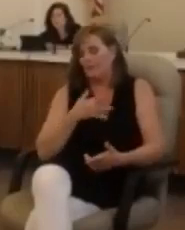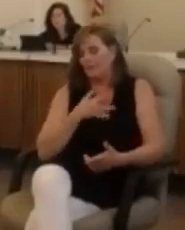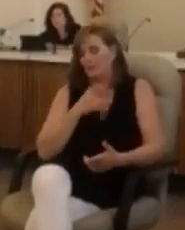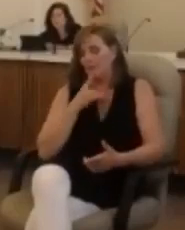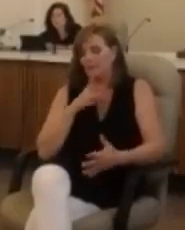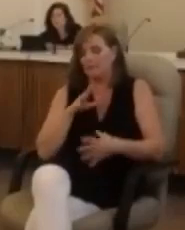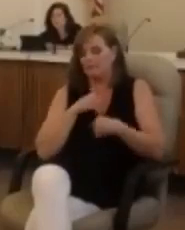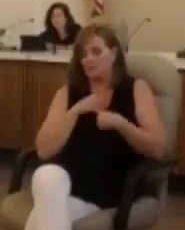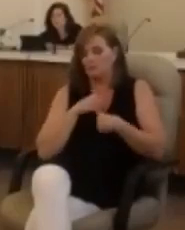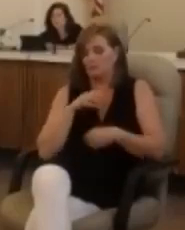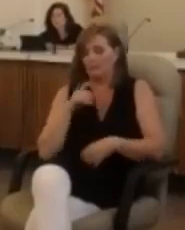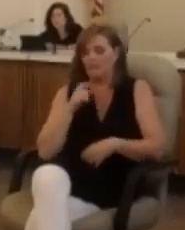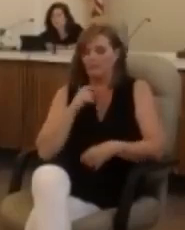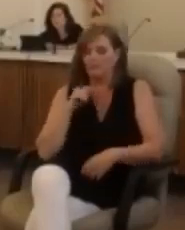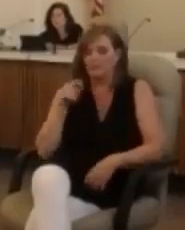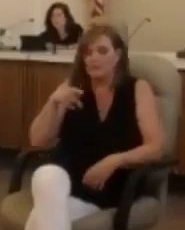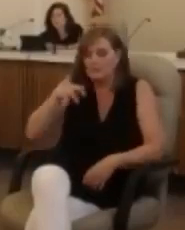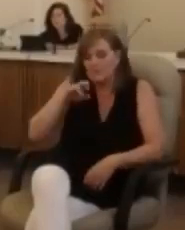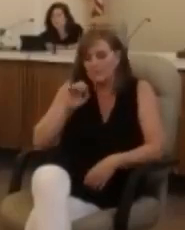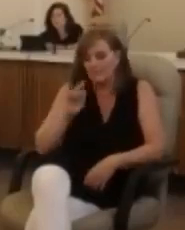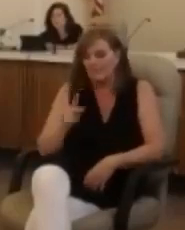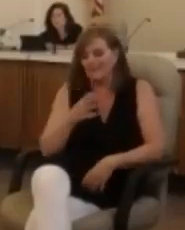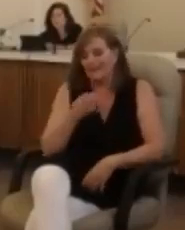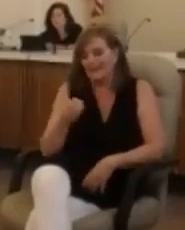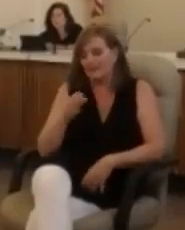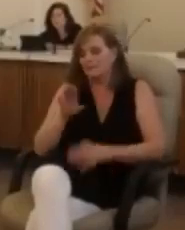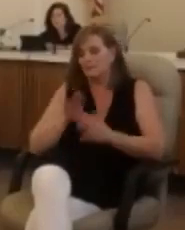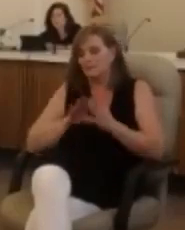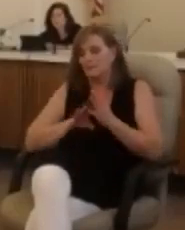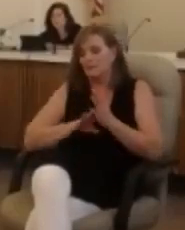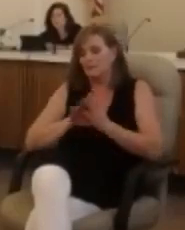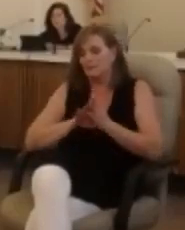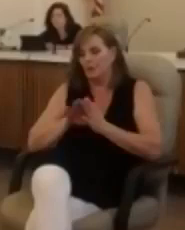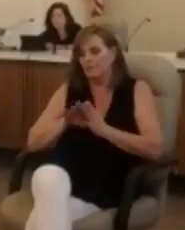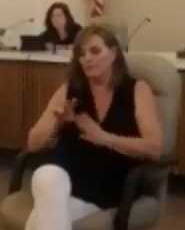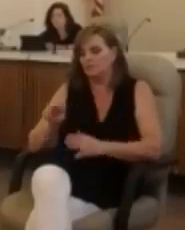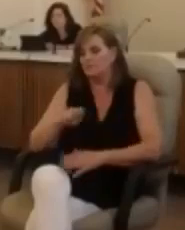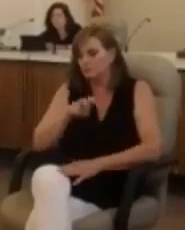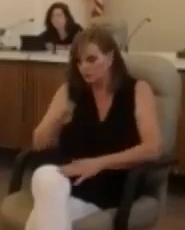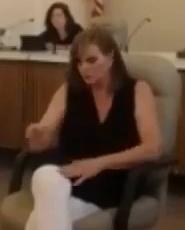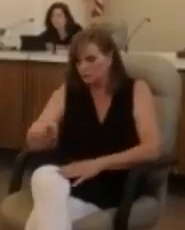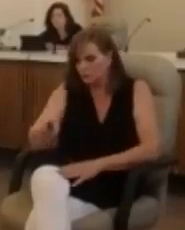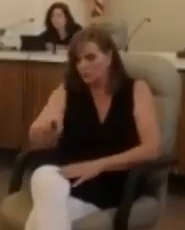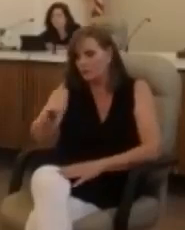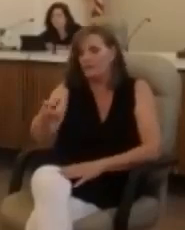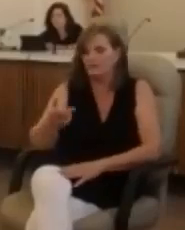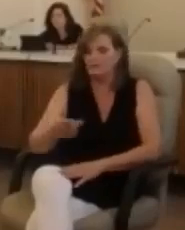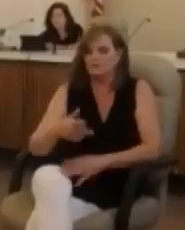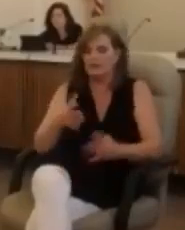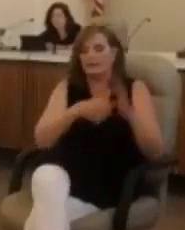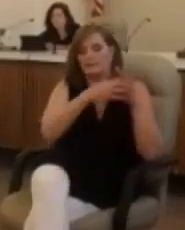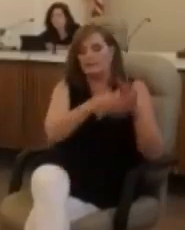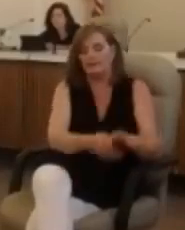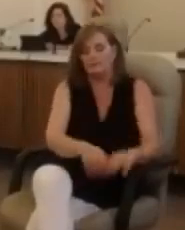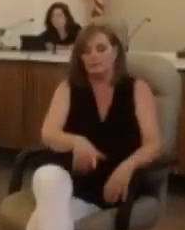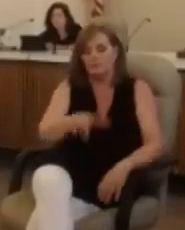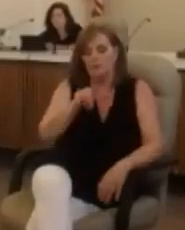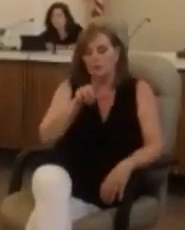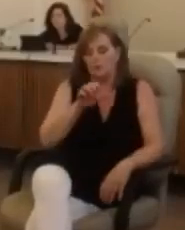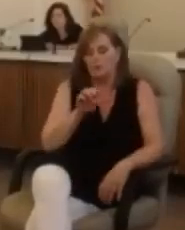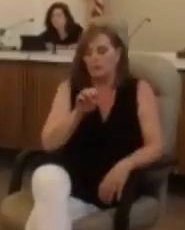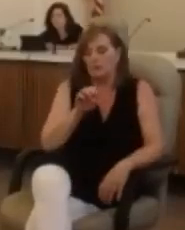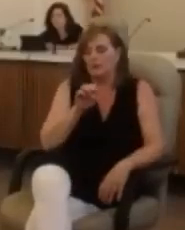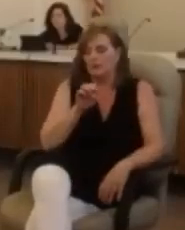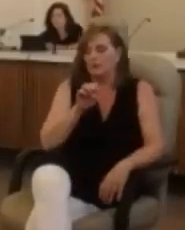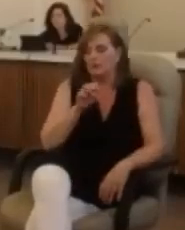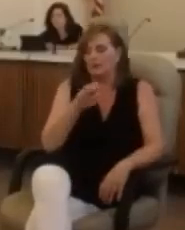of the park and developing trails that connect with the Lehigh Valley Trail, that is probably going